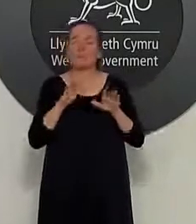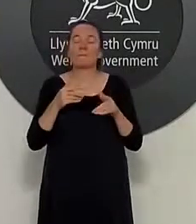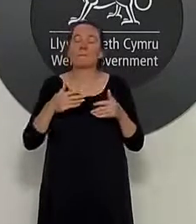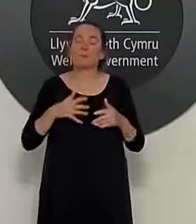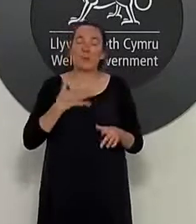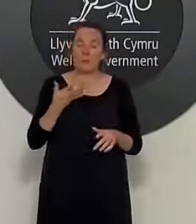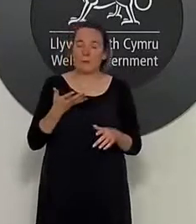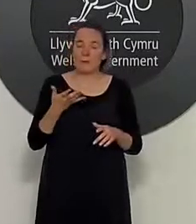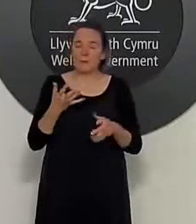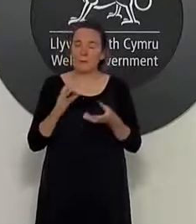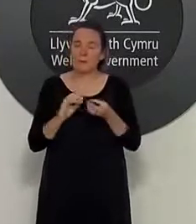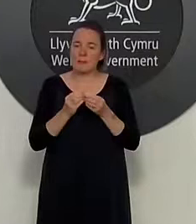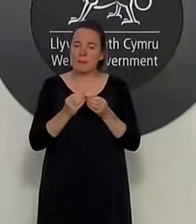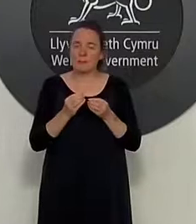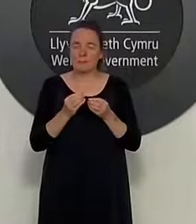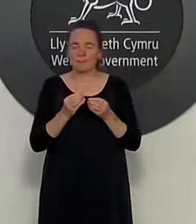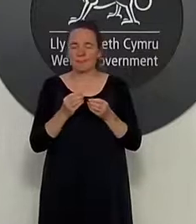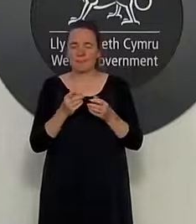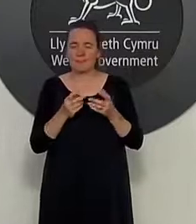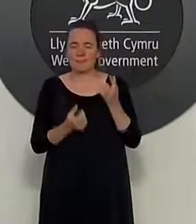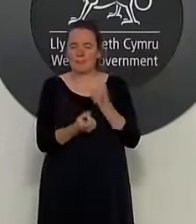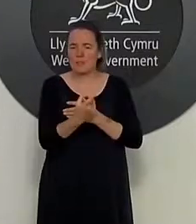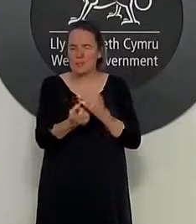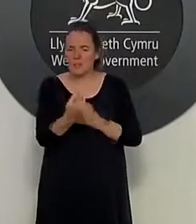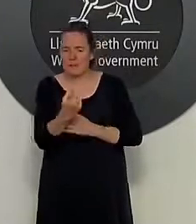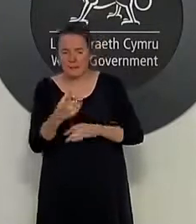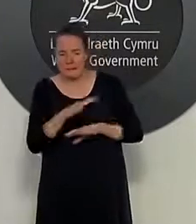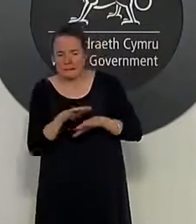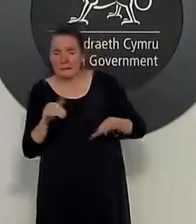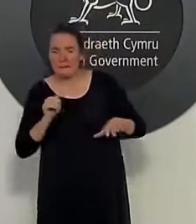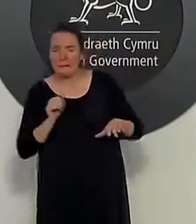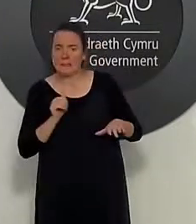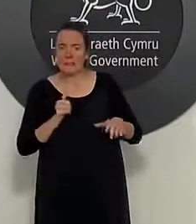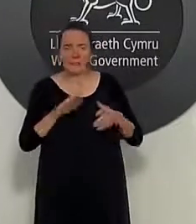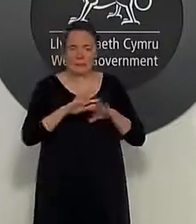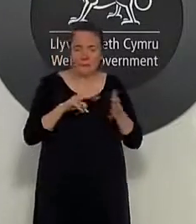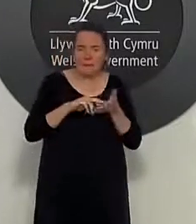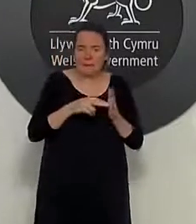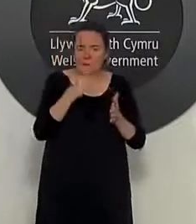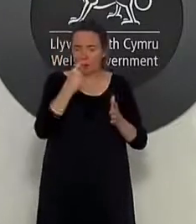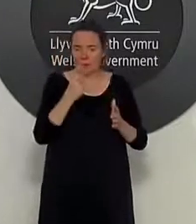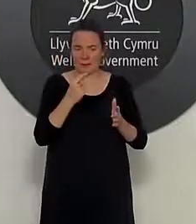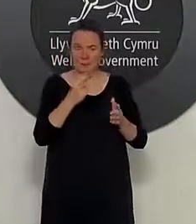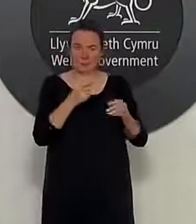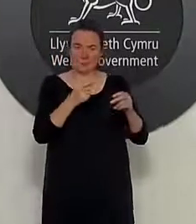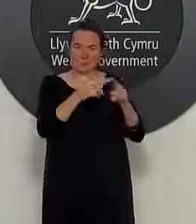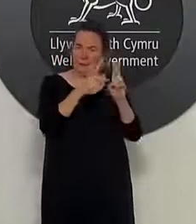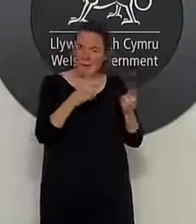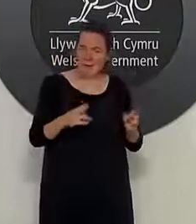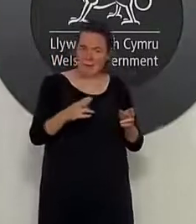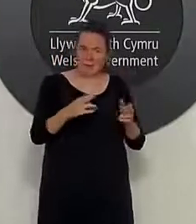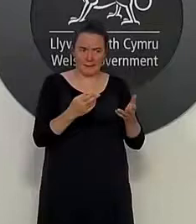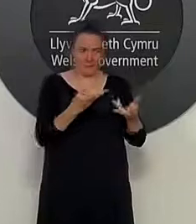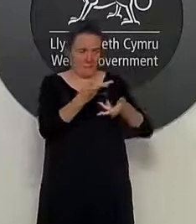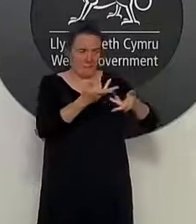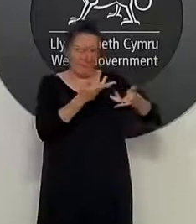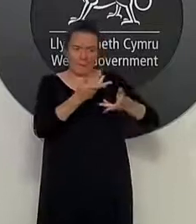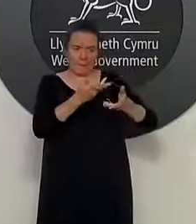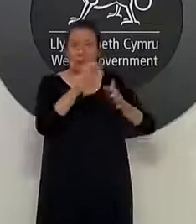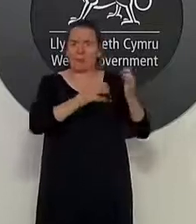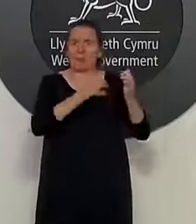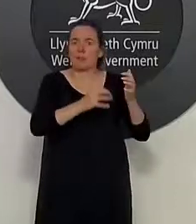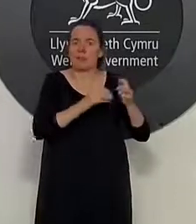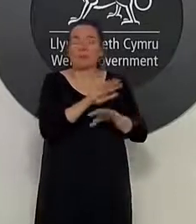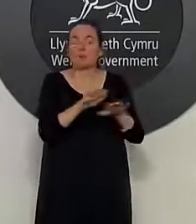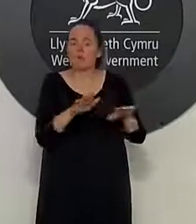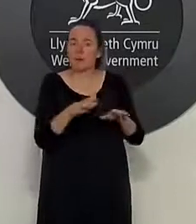creating any unintended consequences which could destabilise the wider housing market or make it harder for people